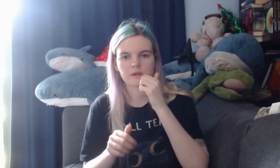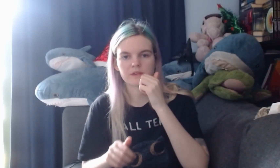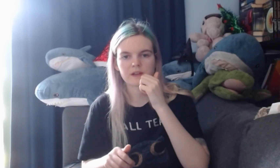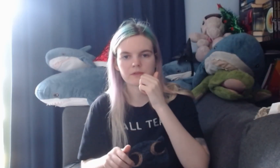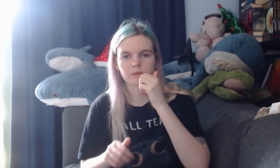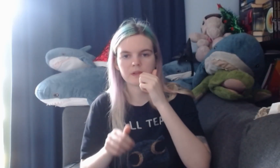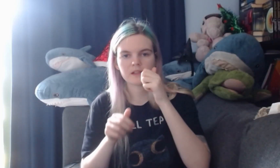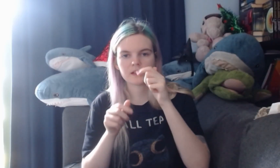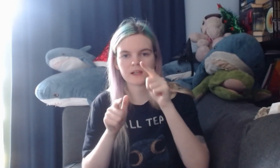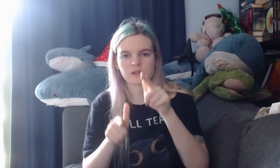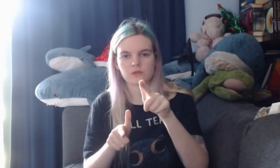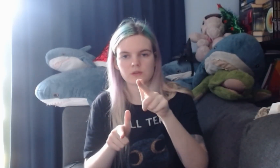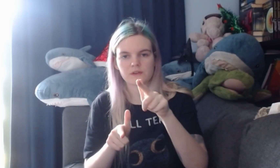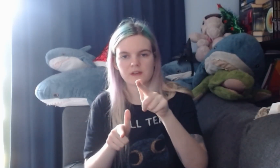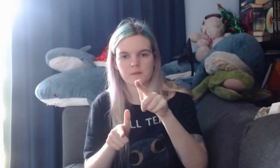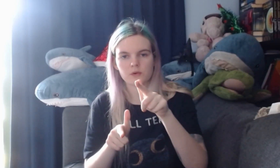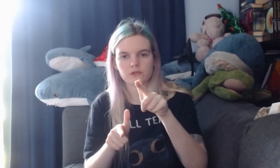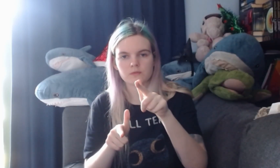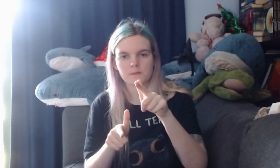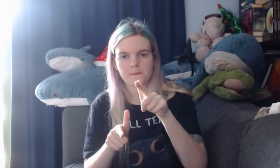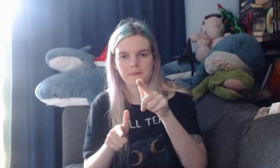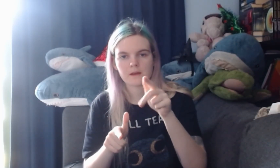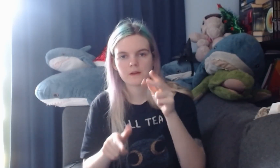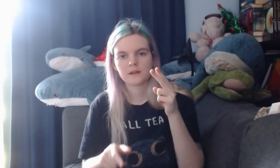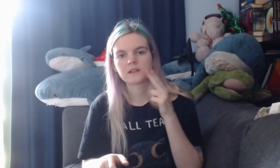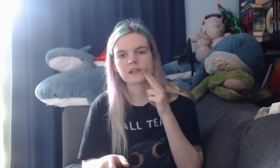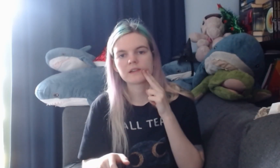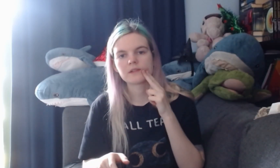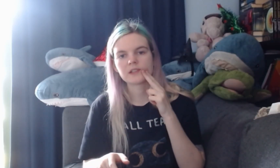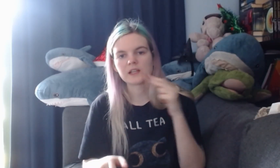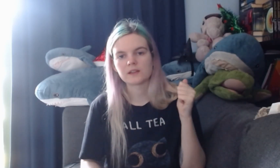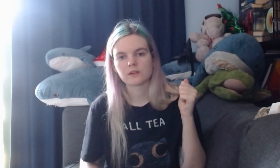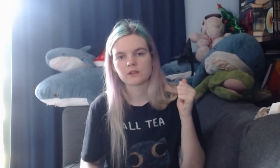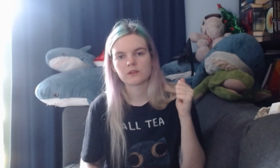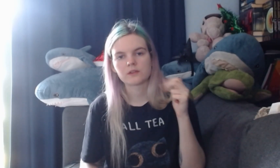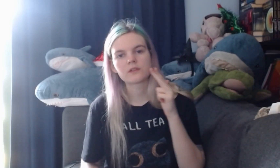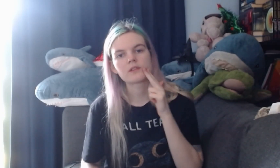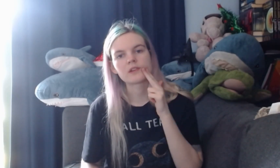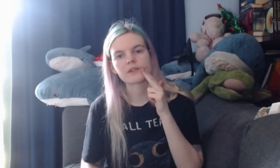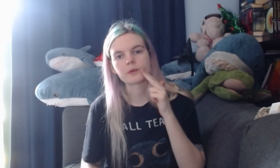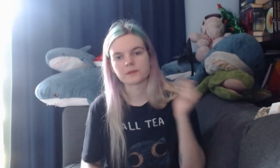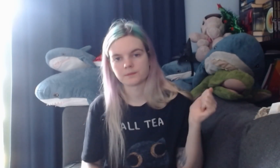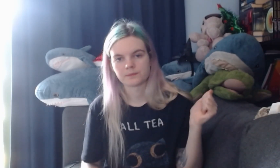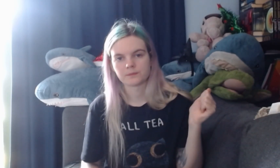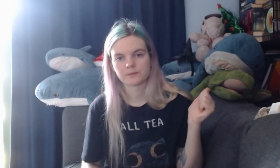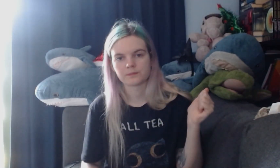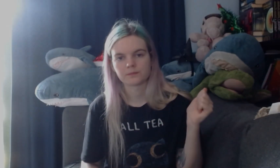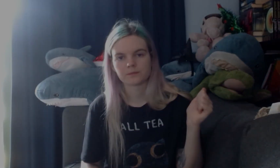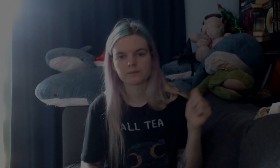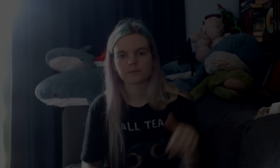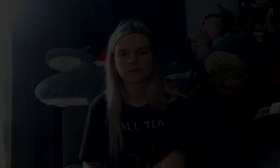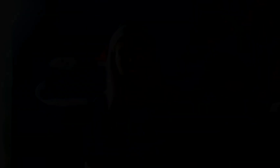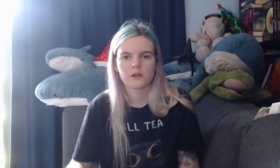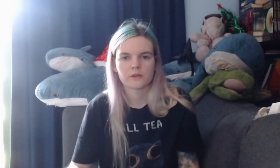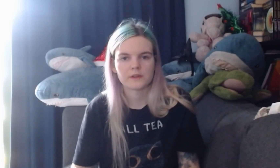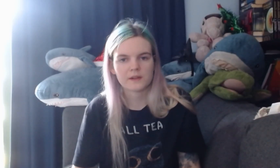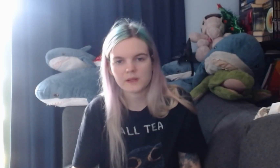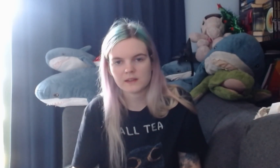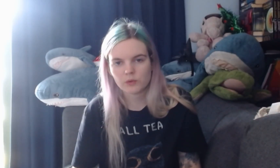start from here and get into the same motion, and then again this one. So next we get